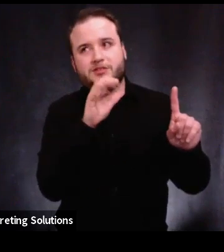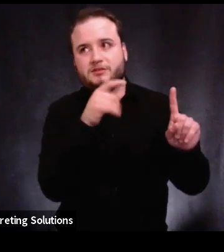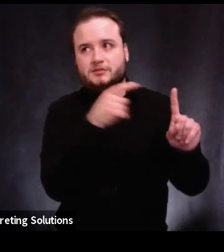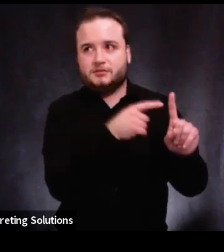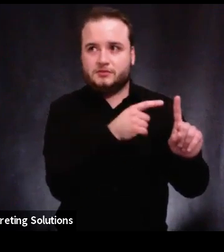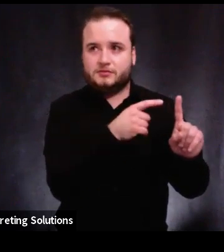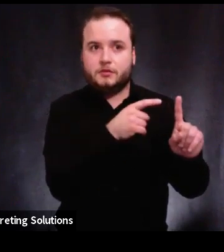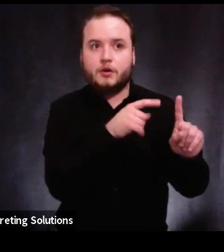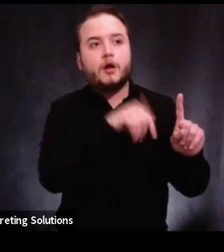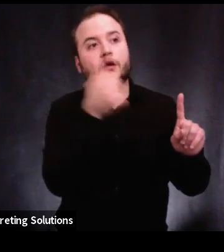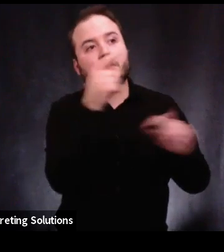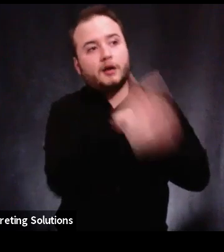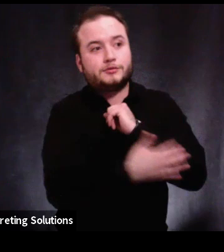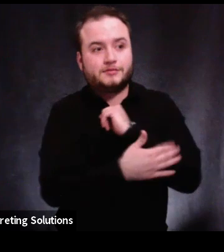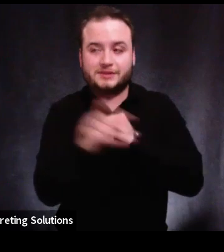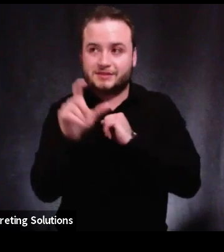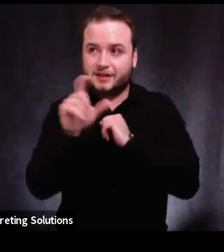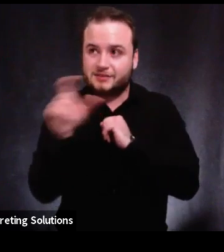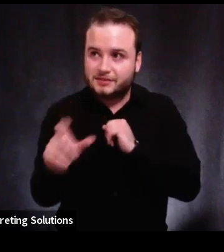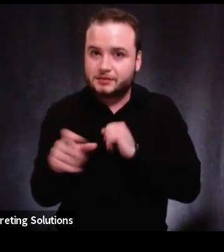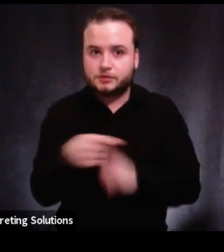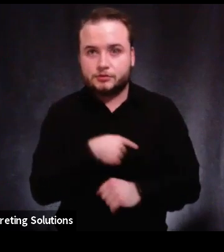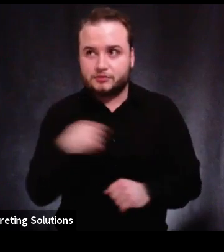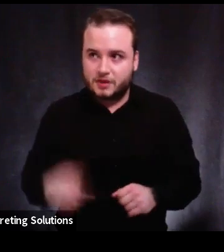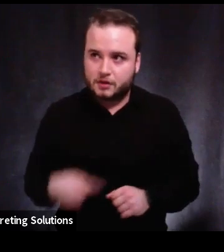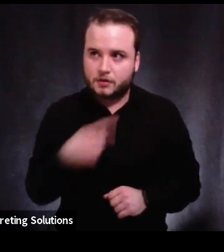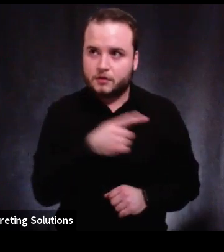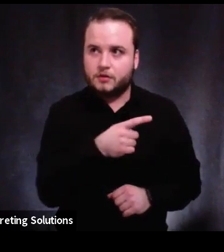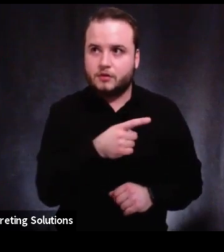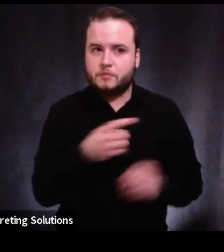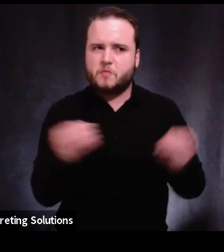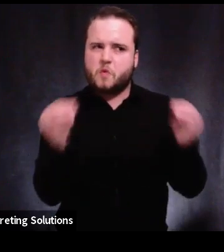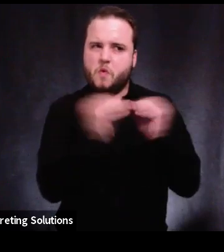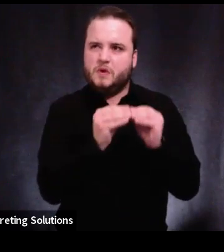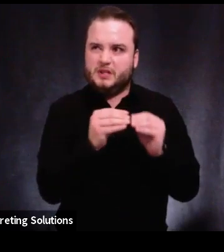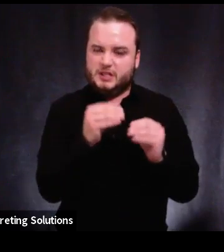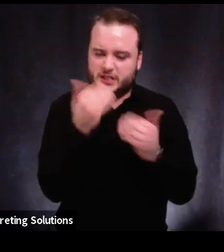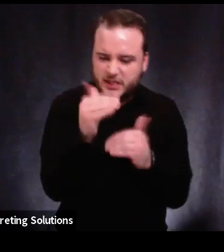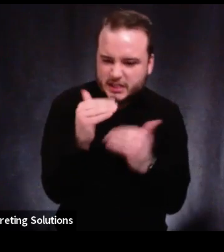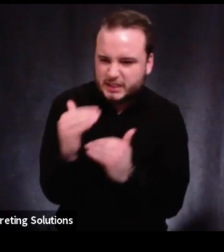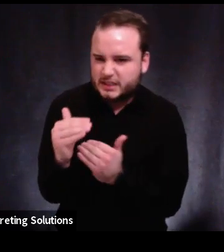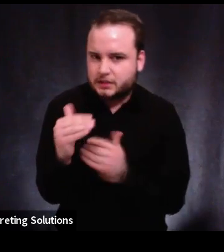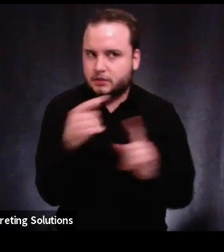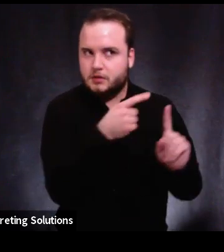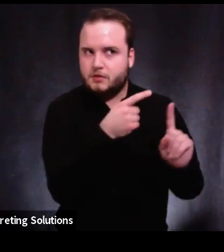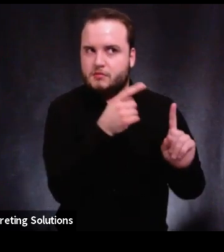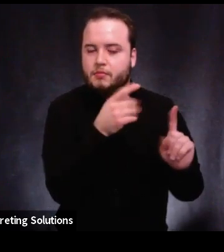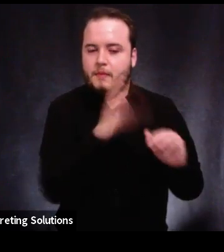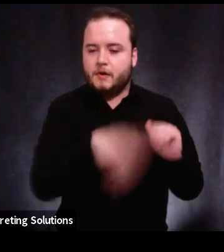stringent restrictions than we're under right now, and that changes things when we look at their experience.